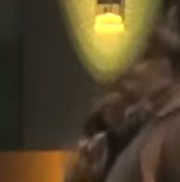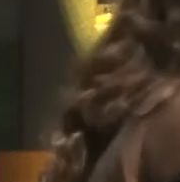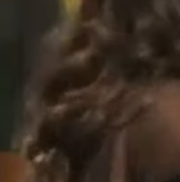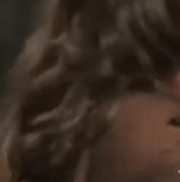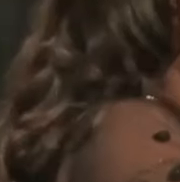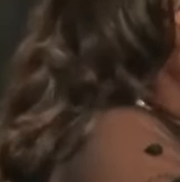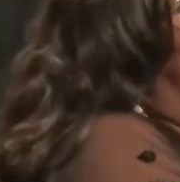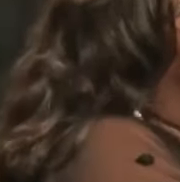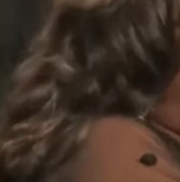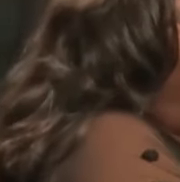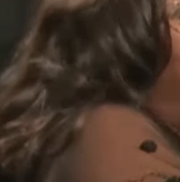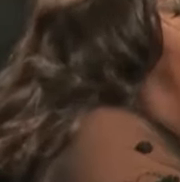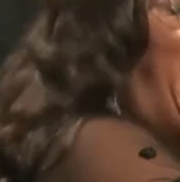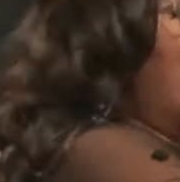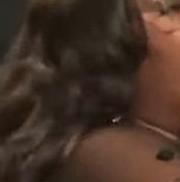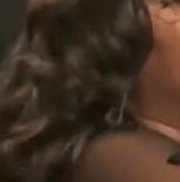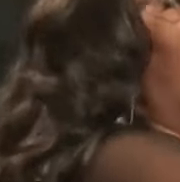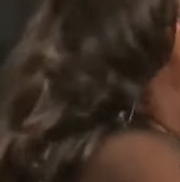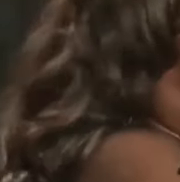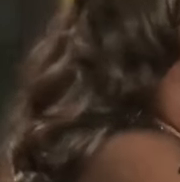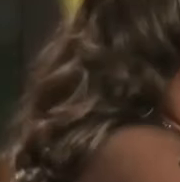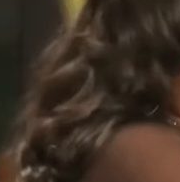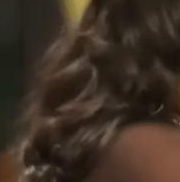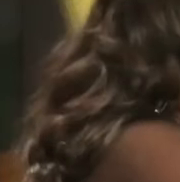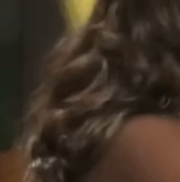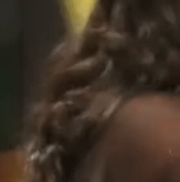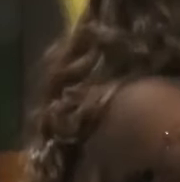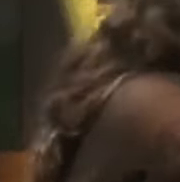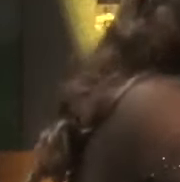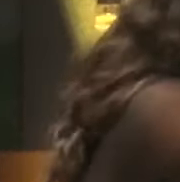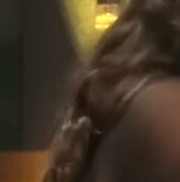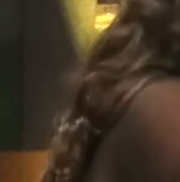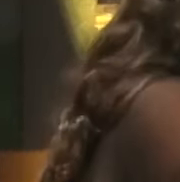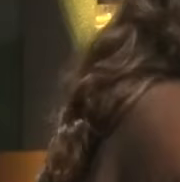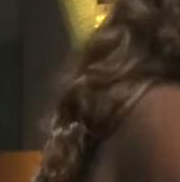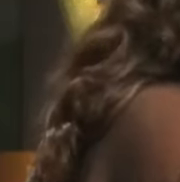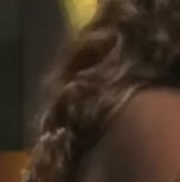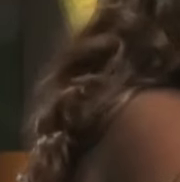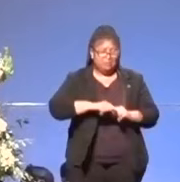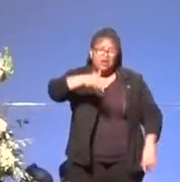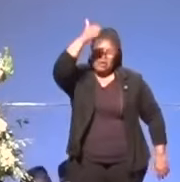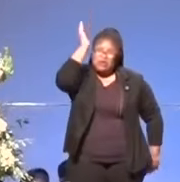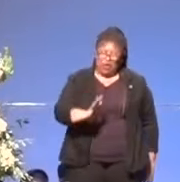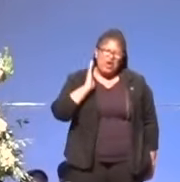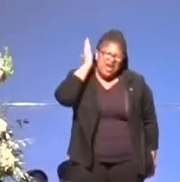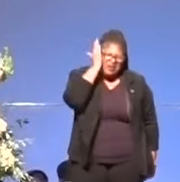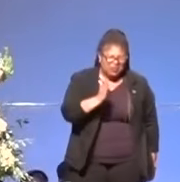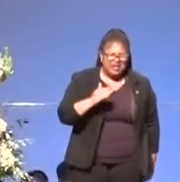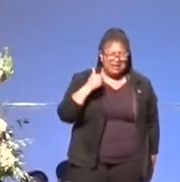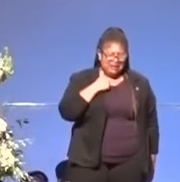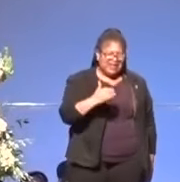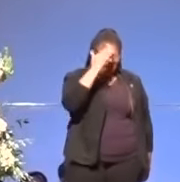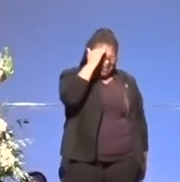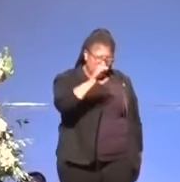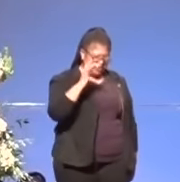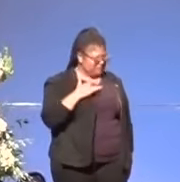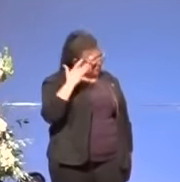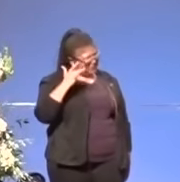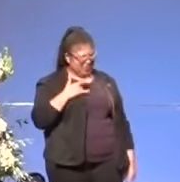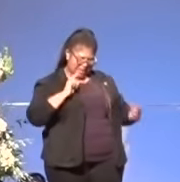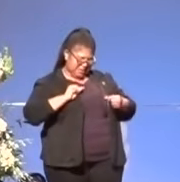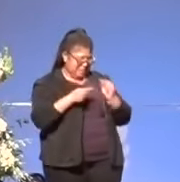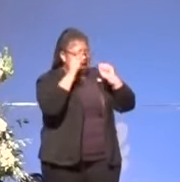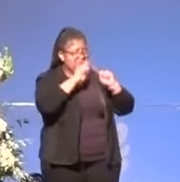God will. I know you're going through right now, but God will. I know you're going through pain right now,